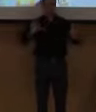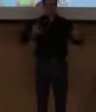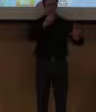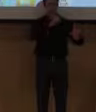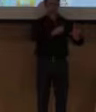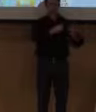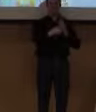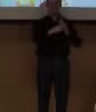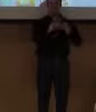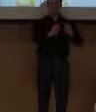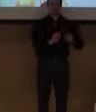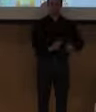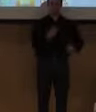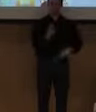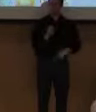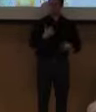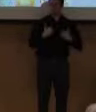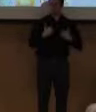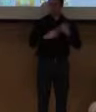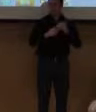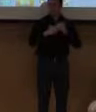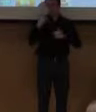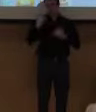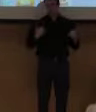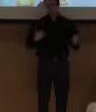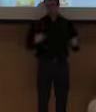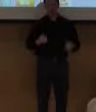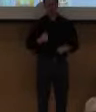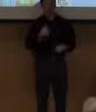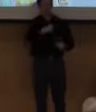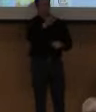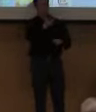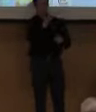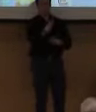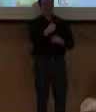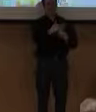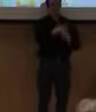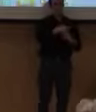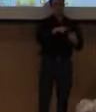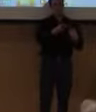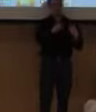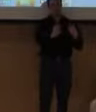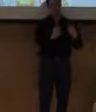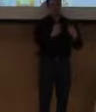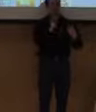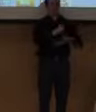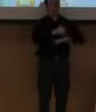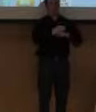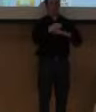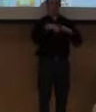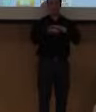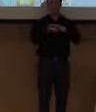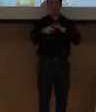different documents I have in Google Drive right now. I can click on any folder or individual file and set up